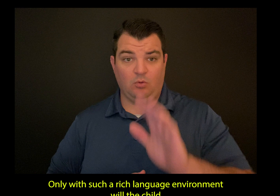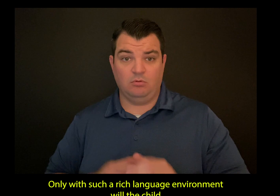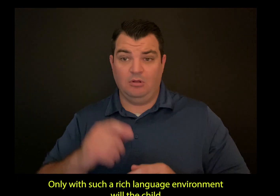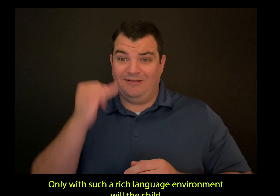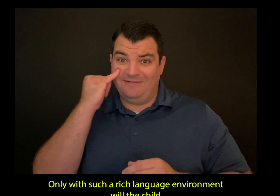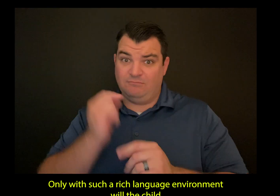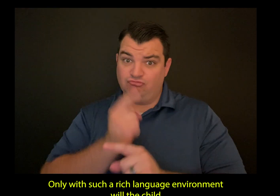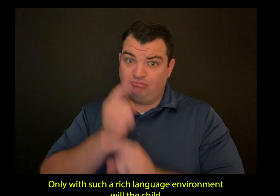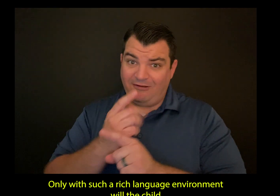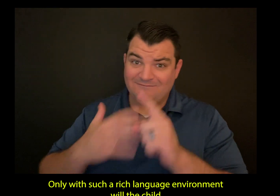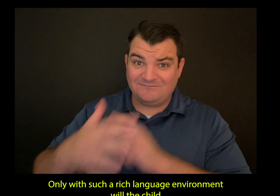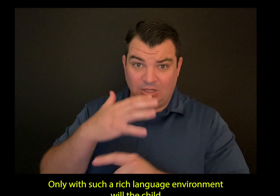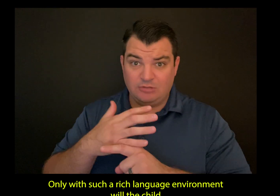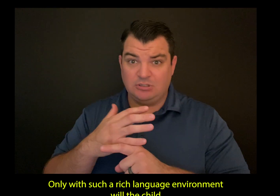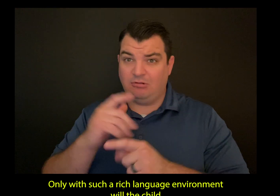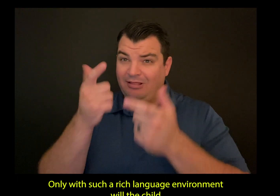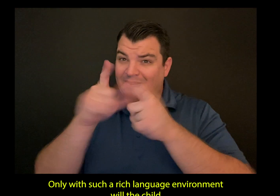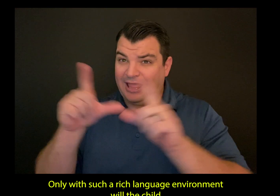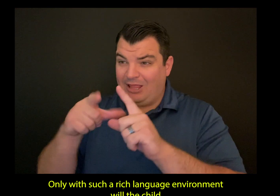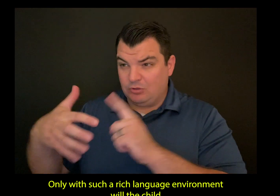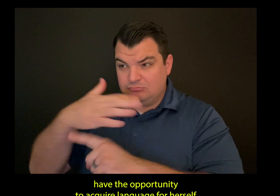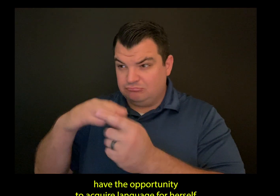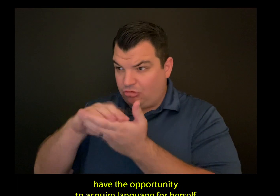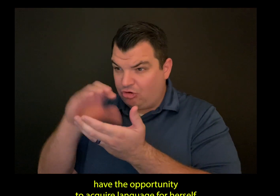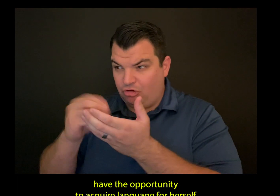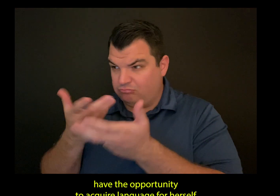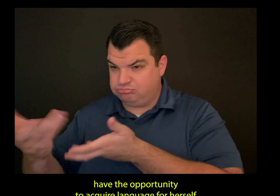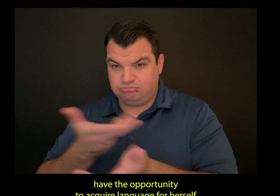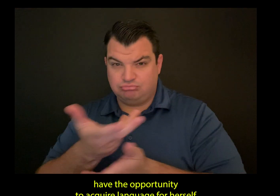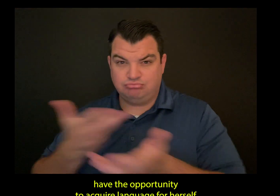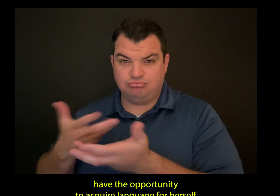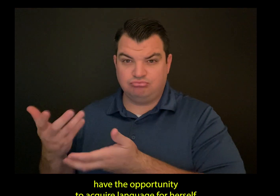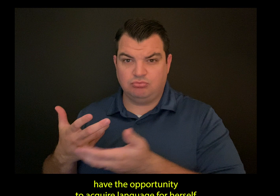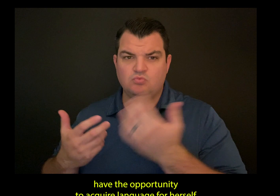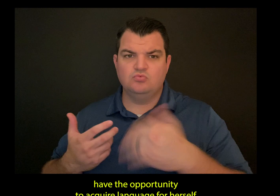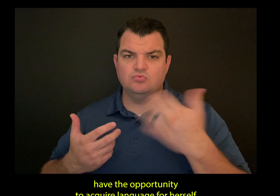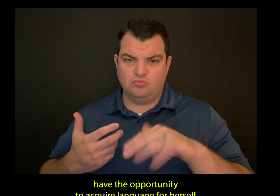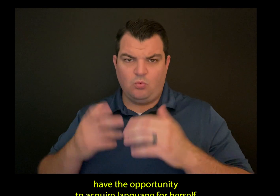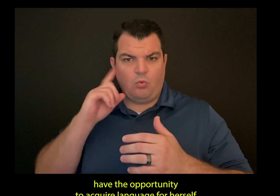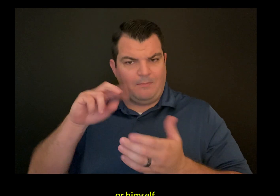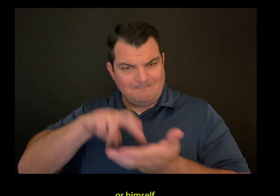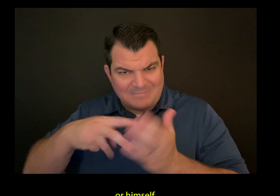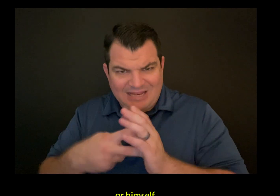Only with such a rich language environment will the child have the opportunity to acquire language for herself or